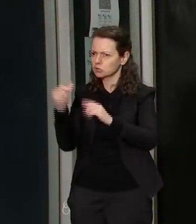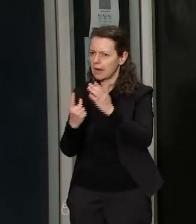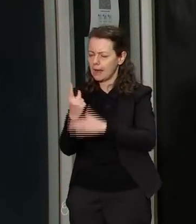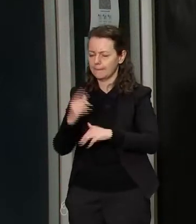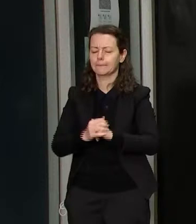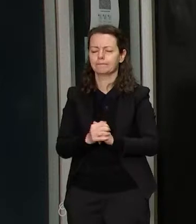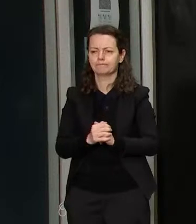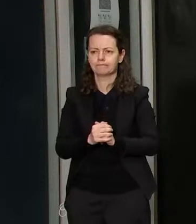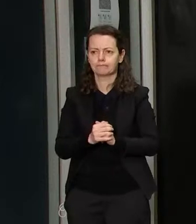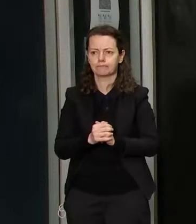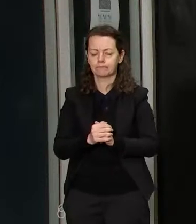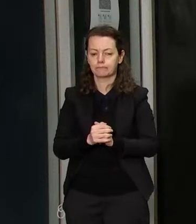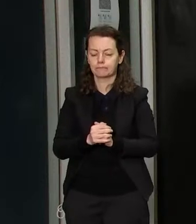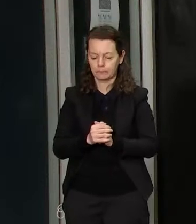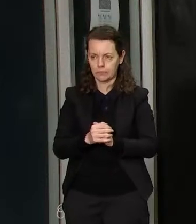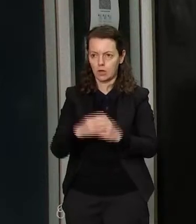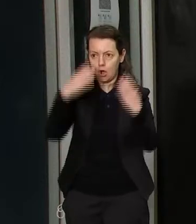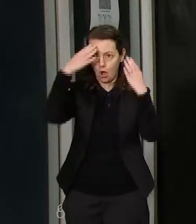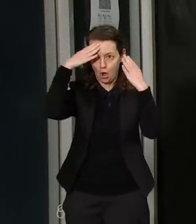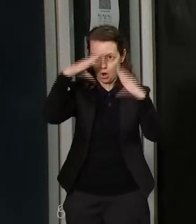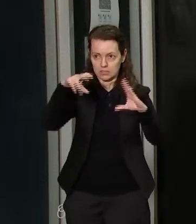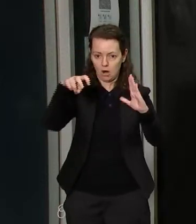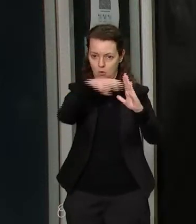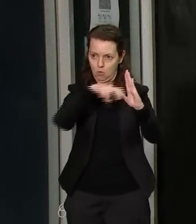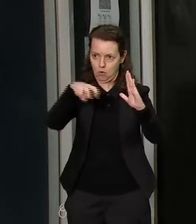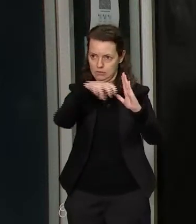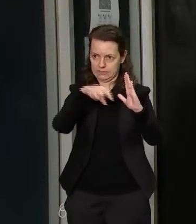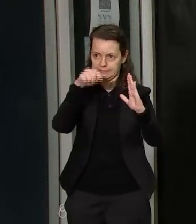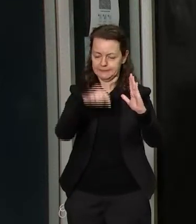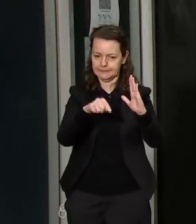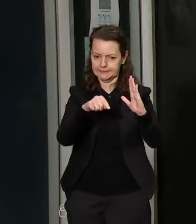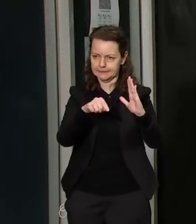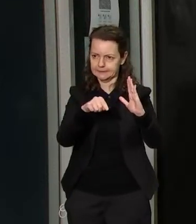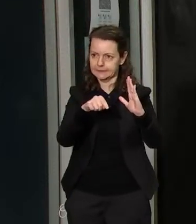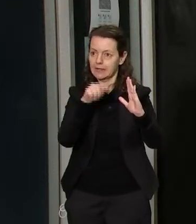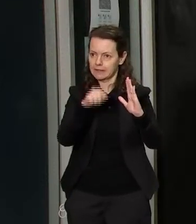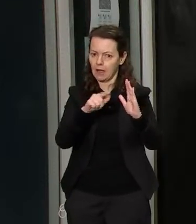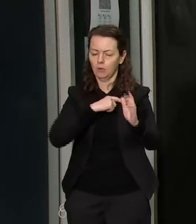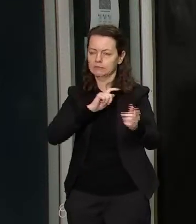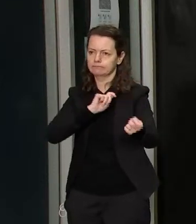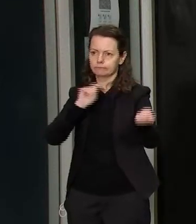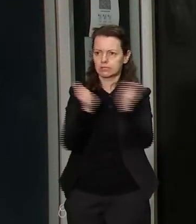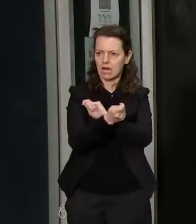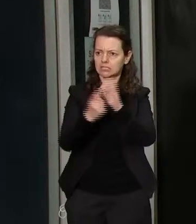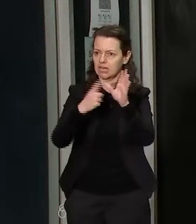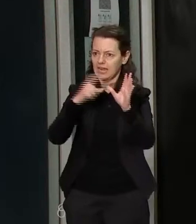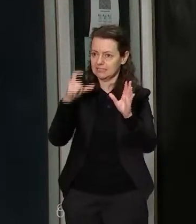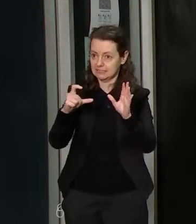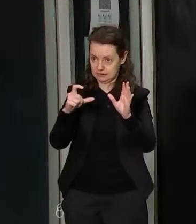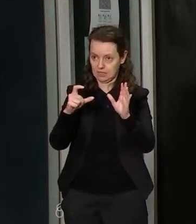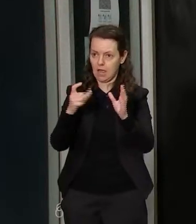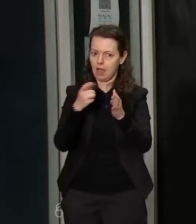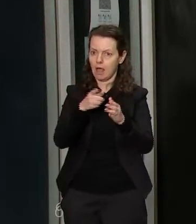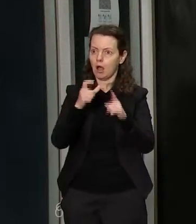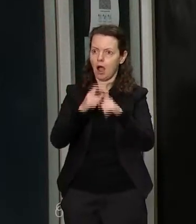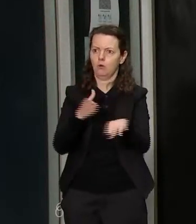hotel quarantine, the ventilation assessment of hotel quarantine, very detailed. The works that were required were